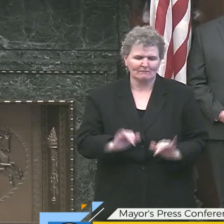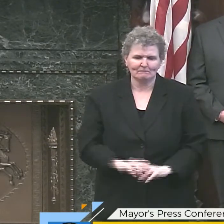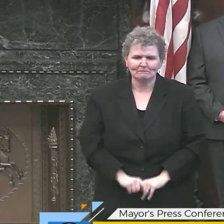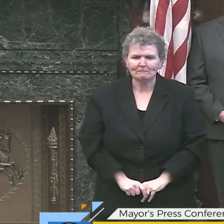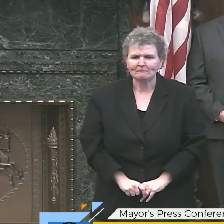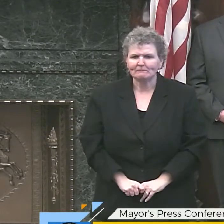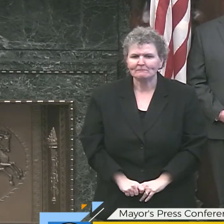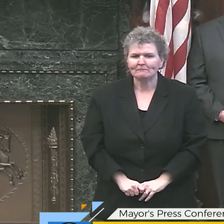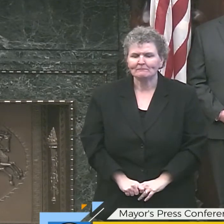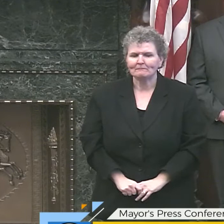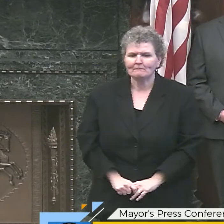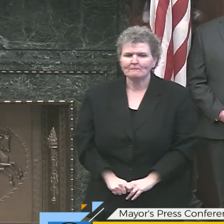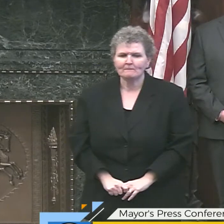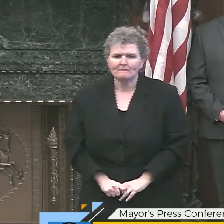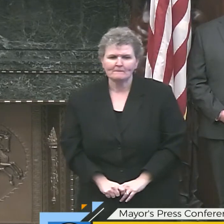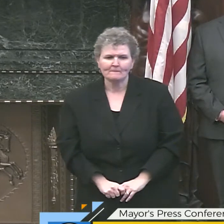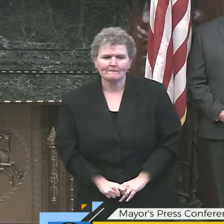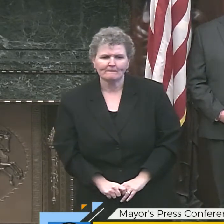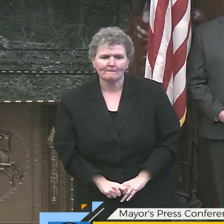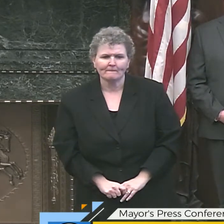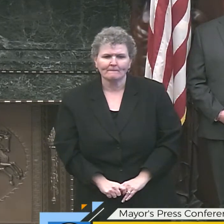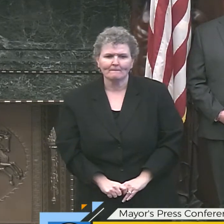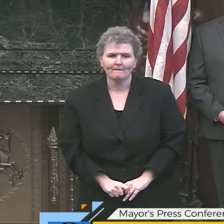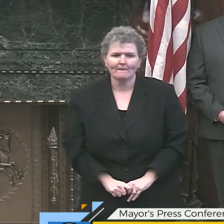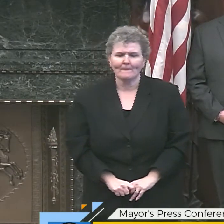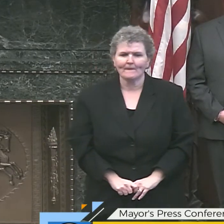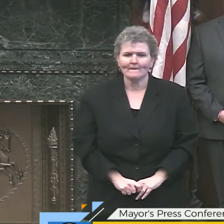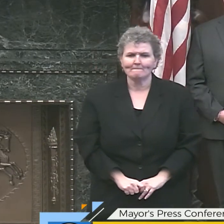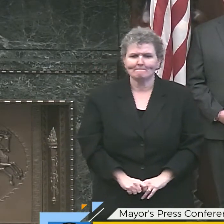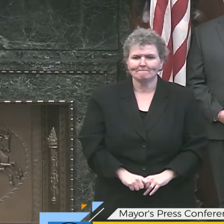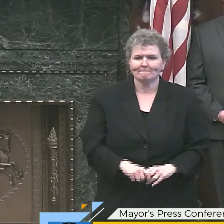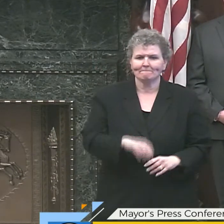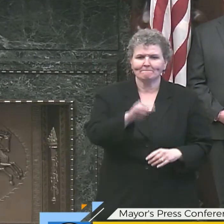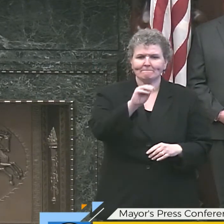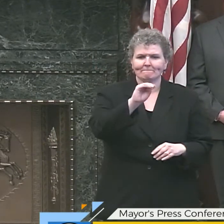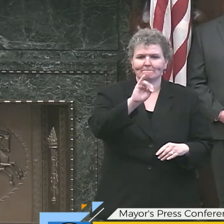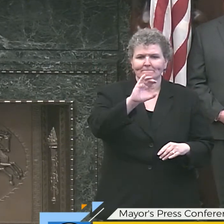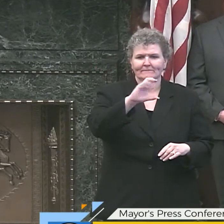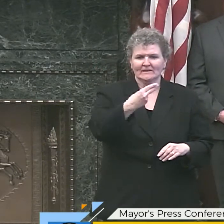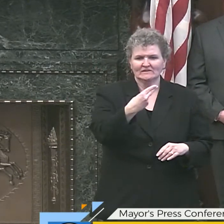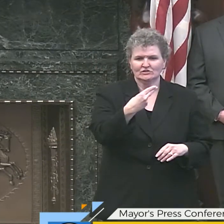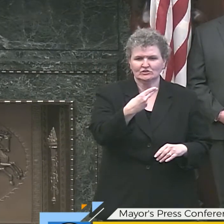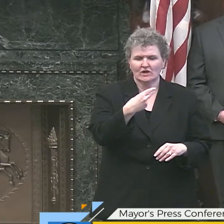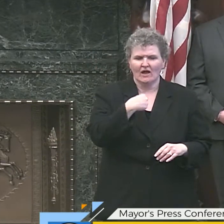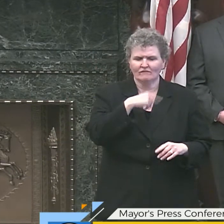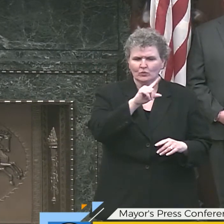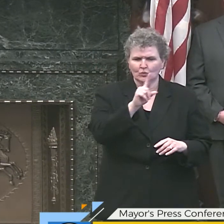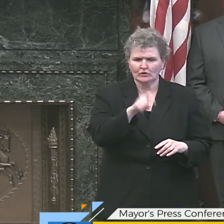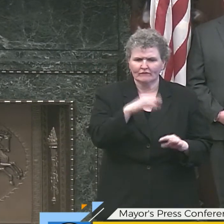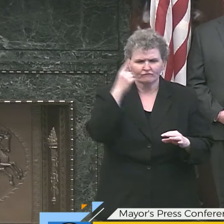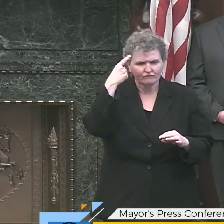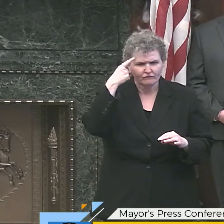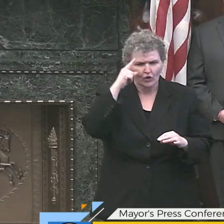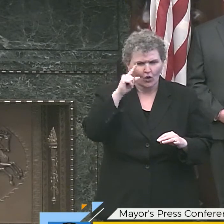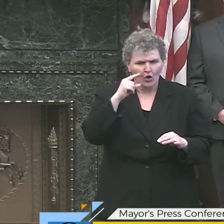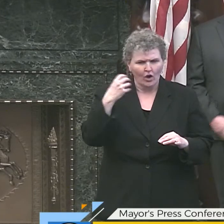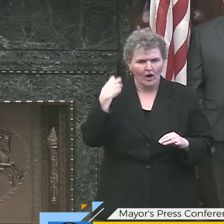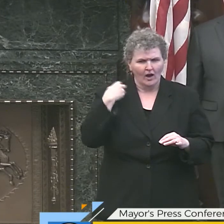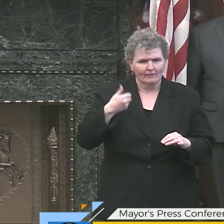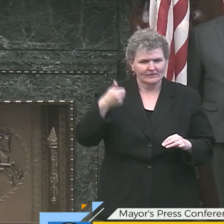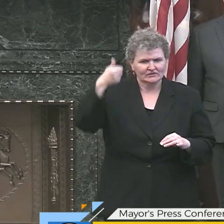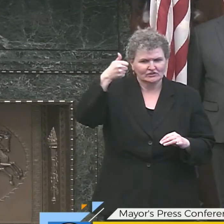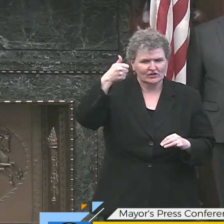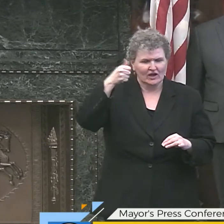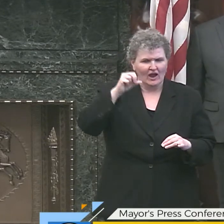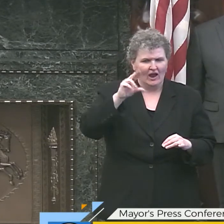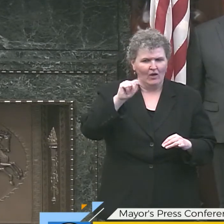Okay. We also have Mitch, I think, had a question as well for the Commissioner. Mitch, if you want to